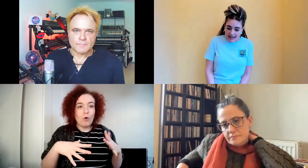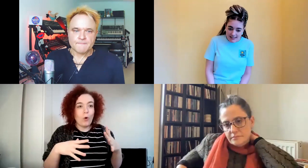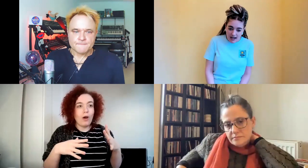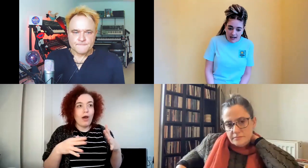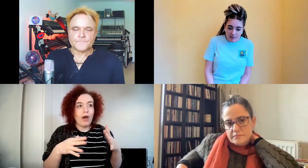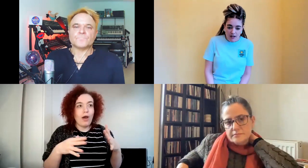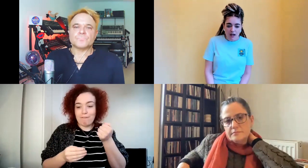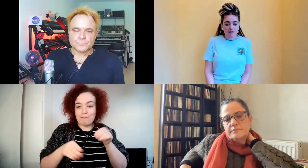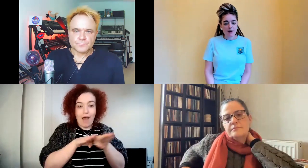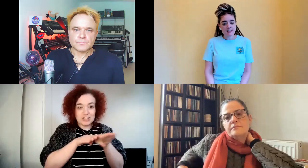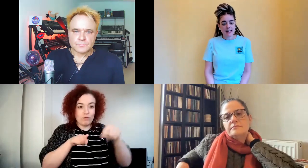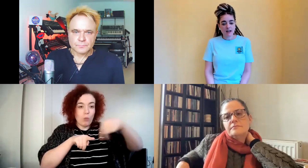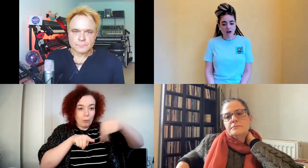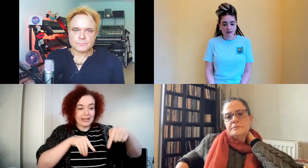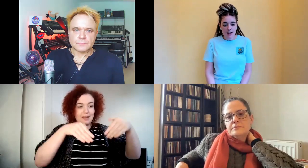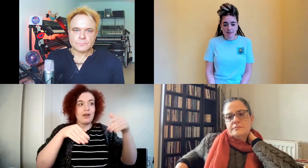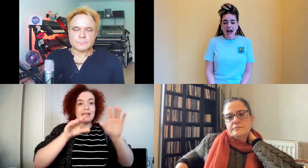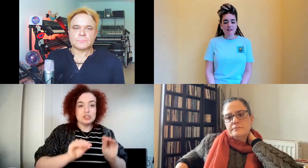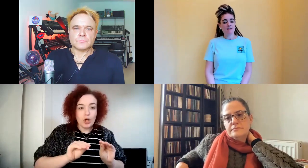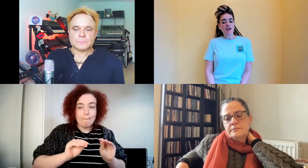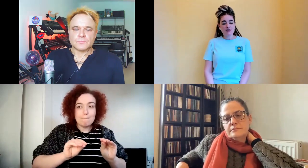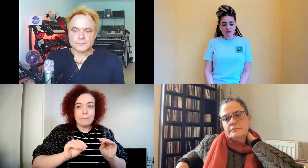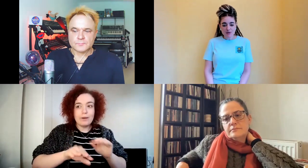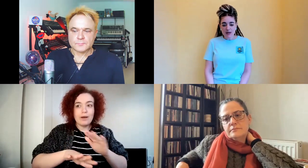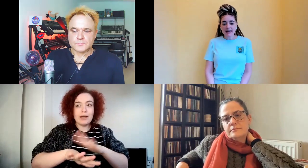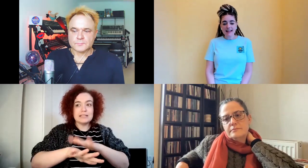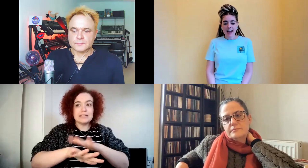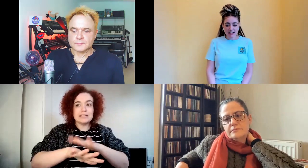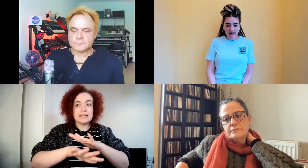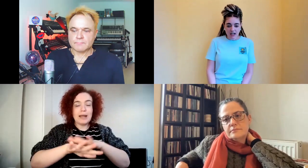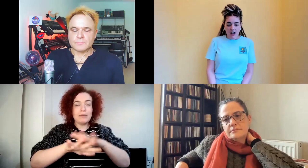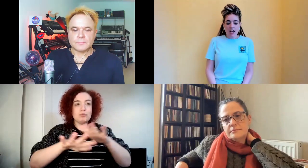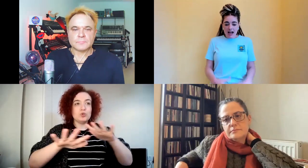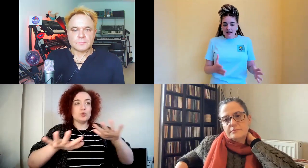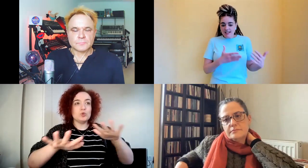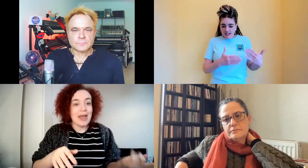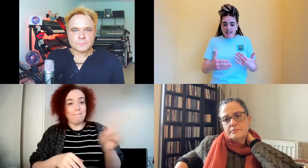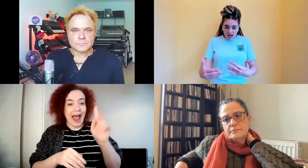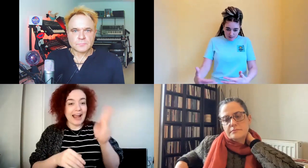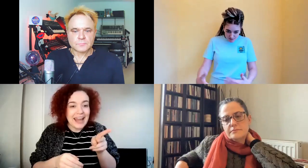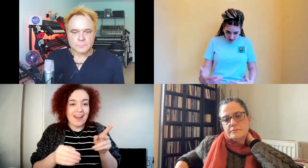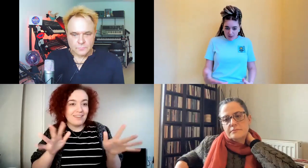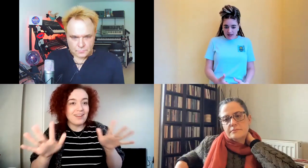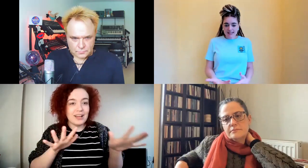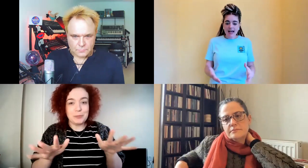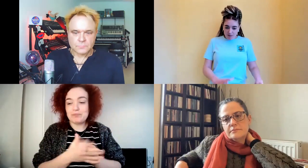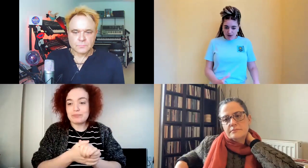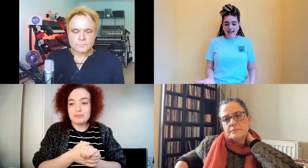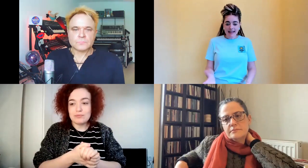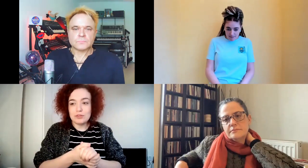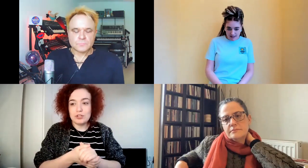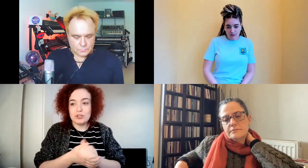on break time, focusing on having rehearsals through the week, and then having certain times throughout the week to